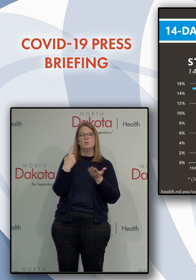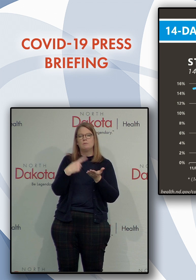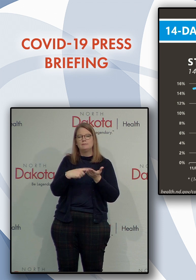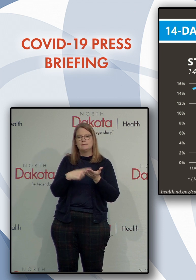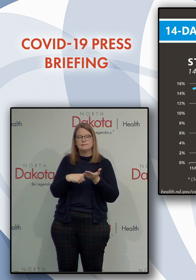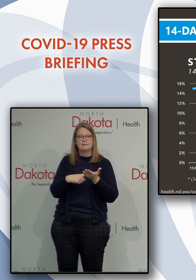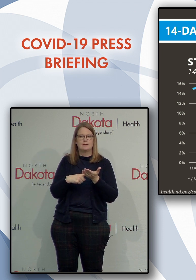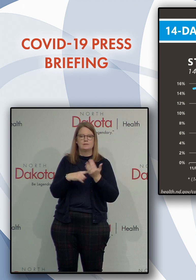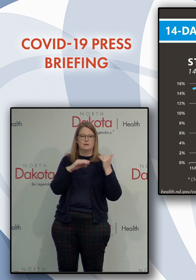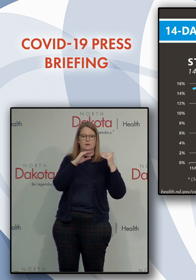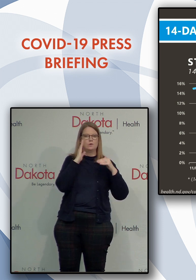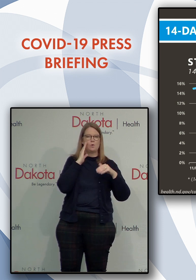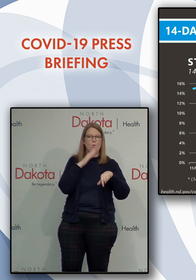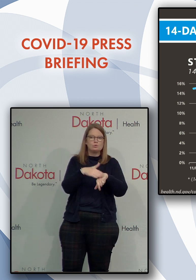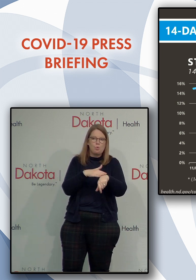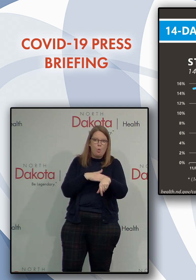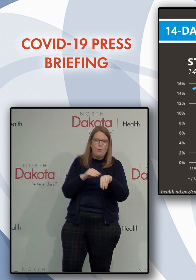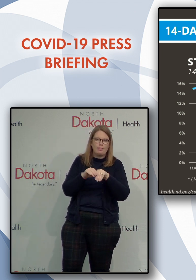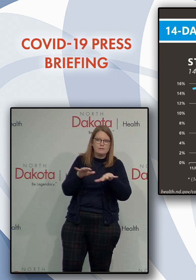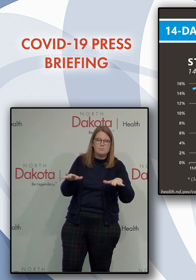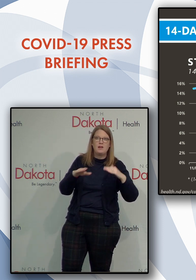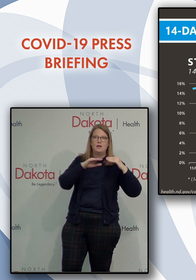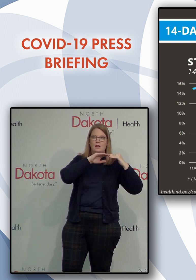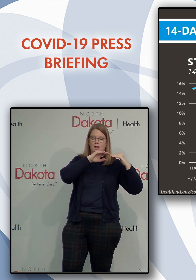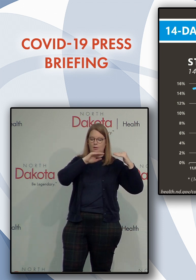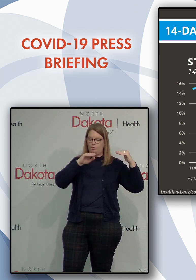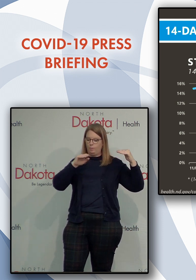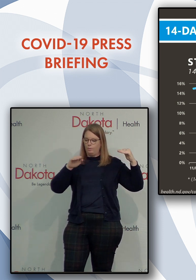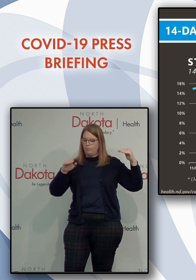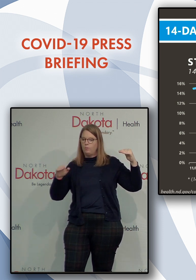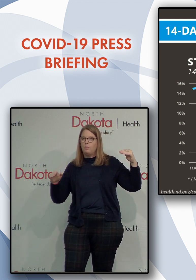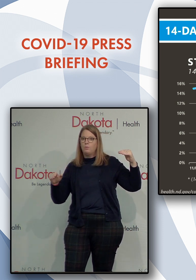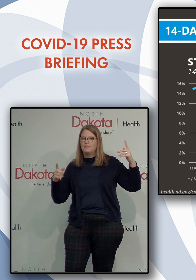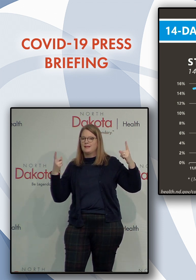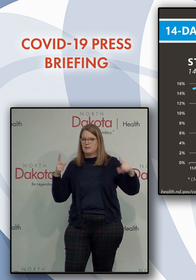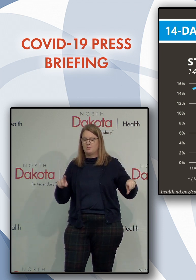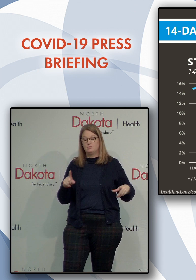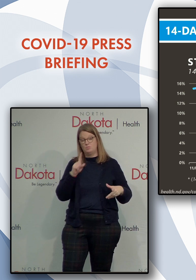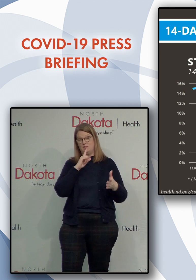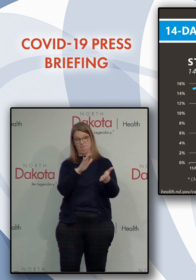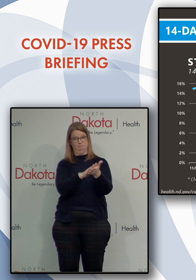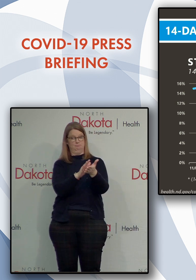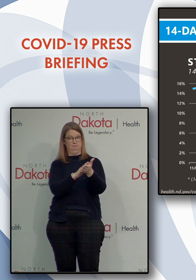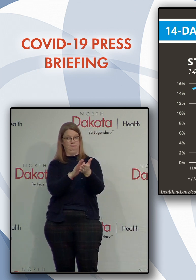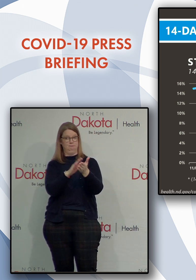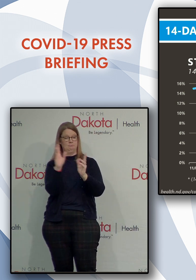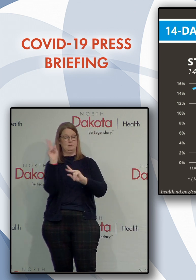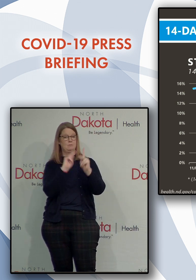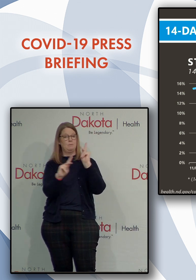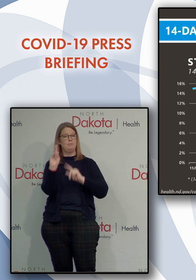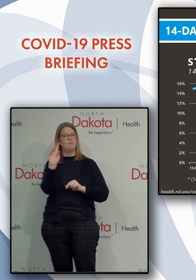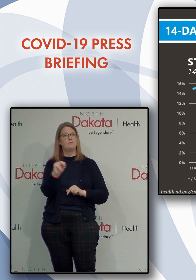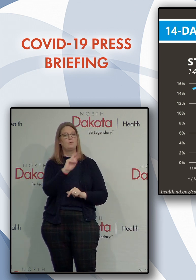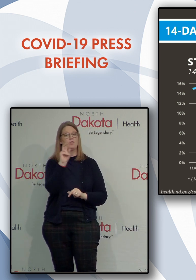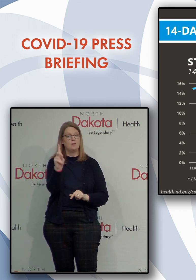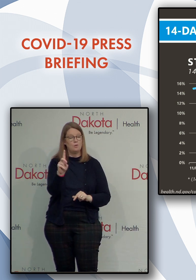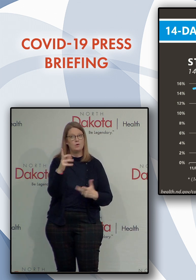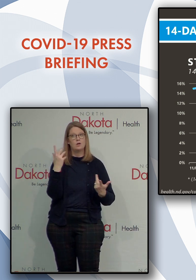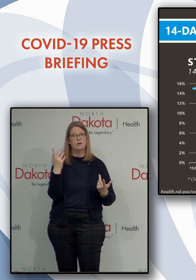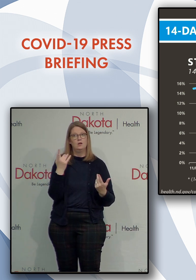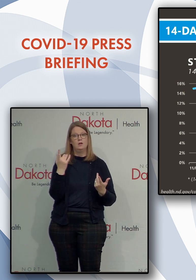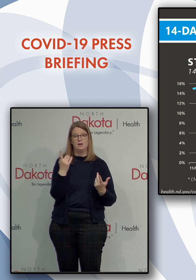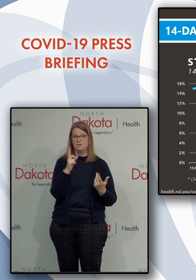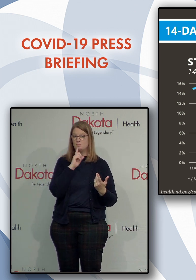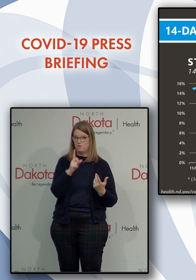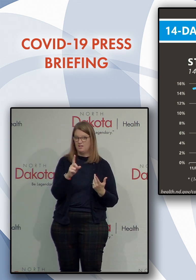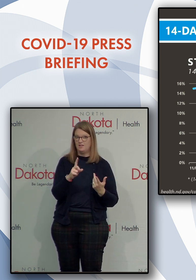curve and slowing the spread. That's happened. Again, credit goes to everybody in North Dakota. It's what everybody does,